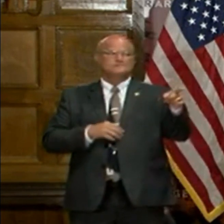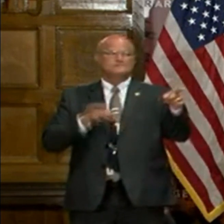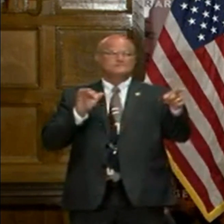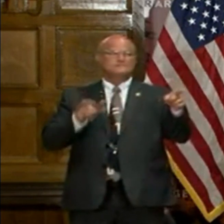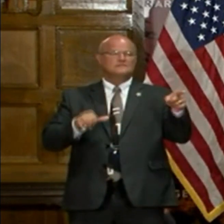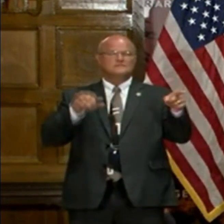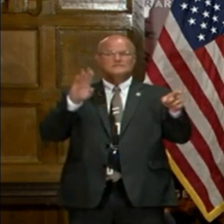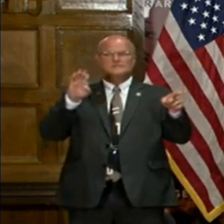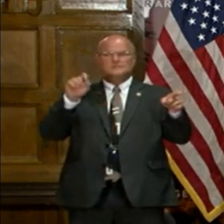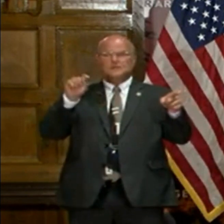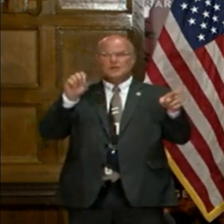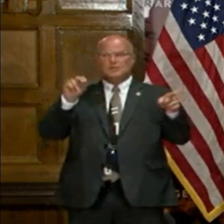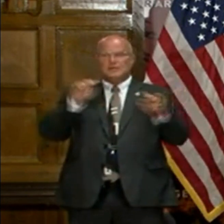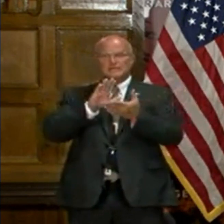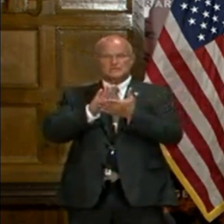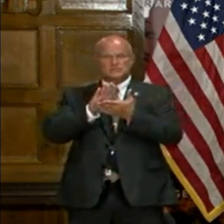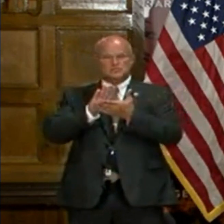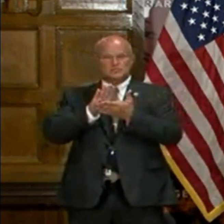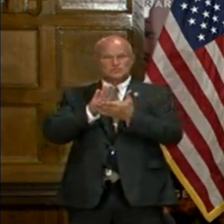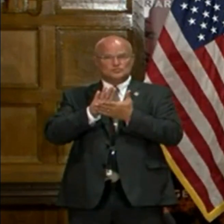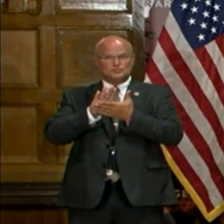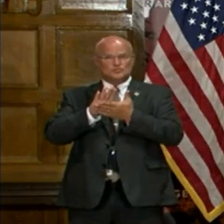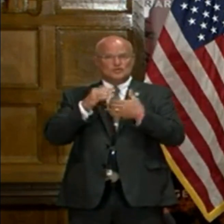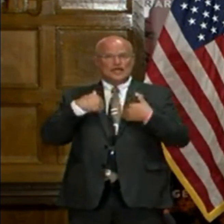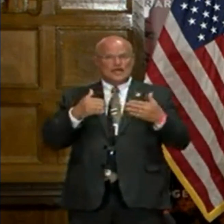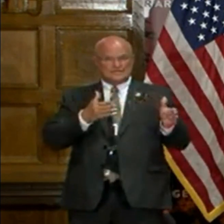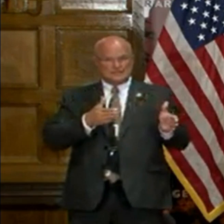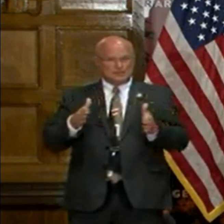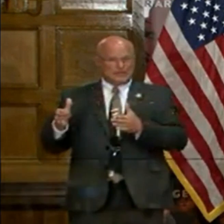The Benton School District has a